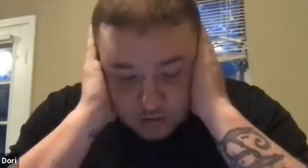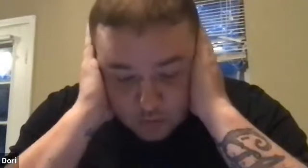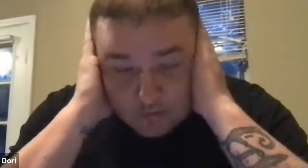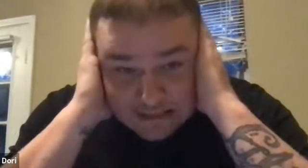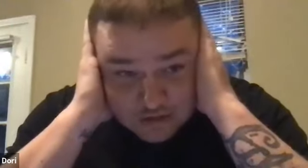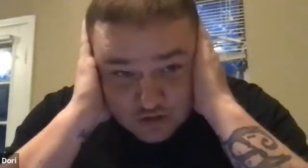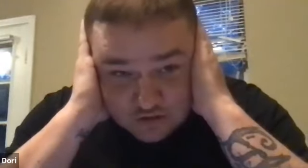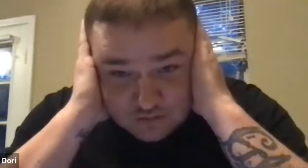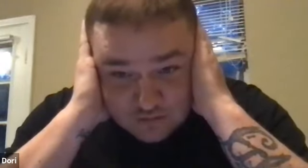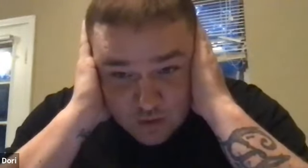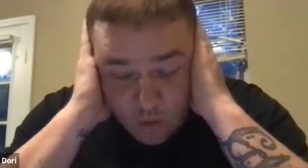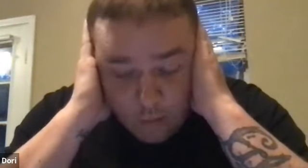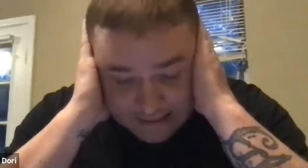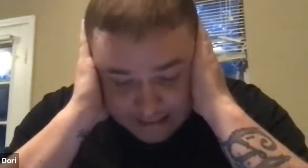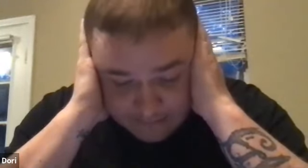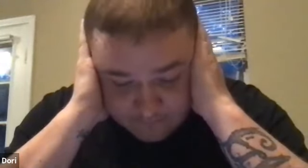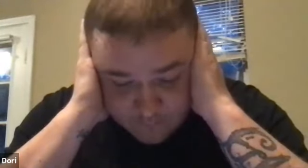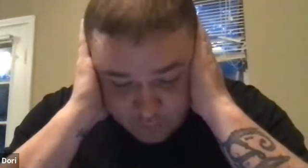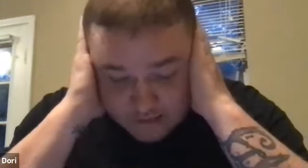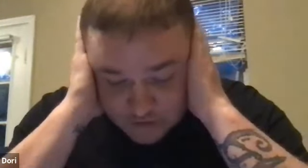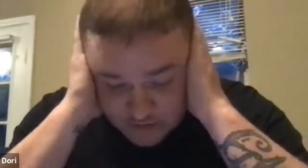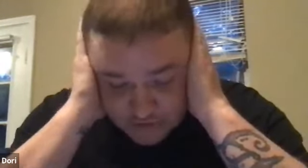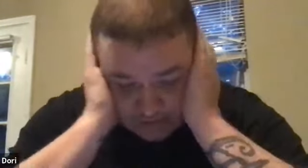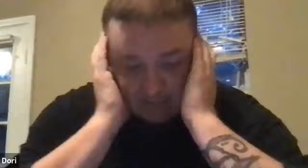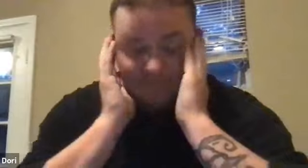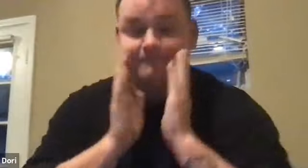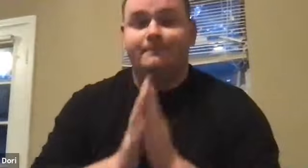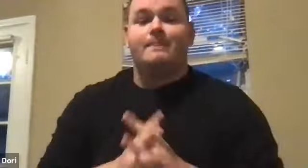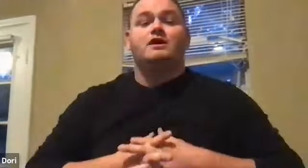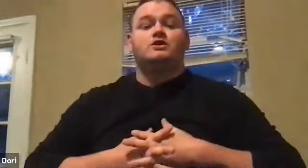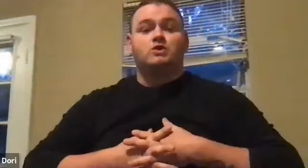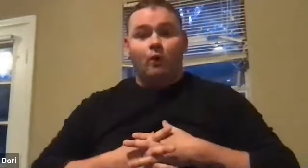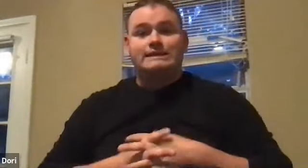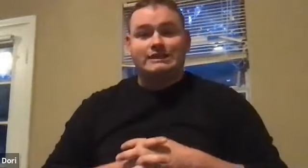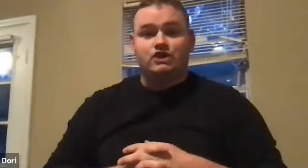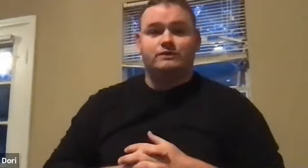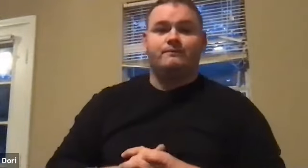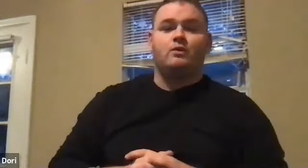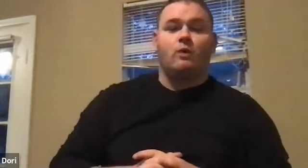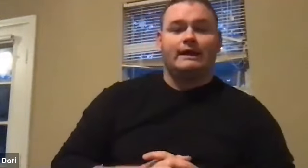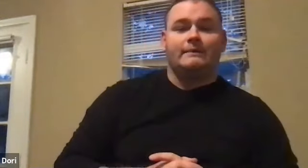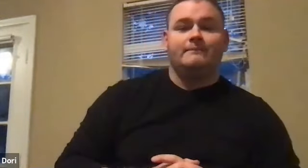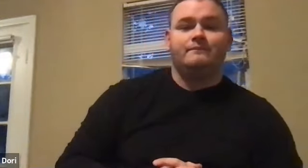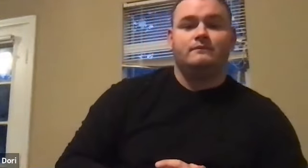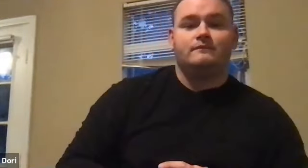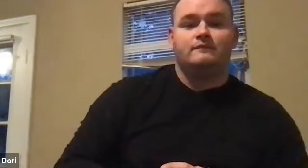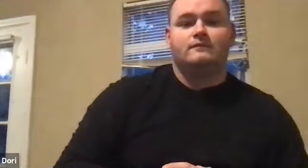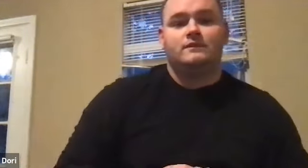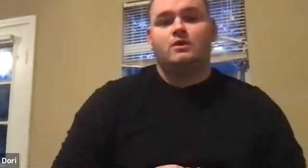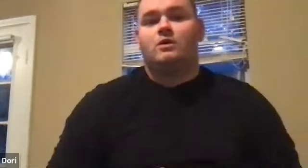Your teacher, what name? What is your teacher's name? Your teacher, what name?